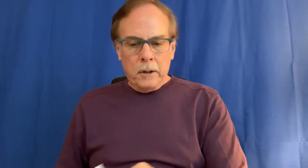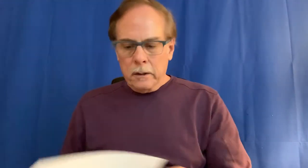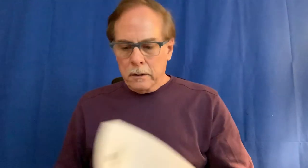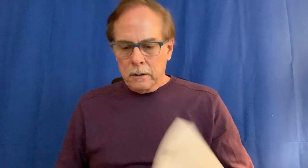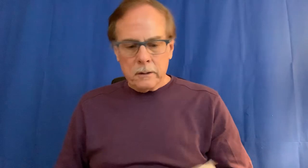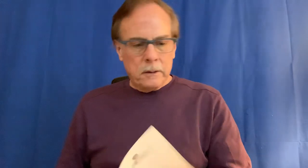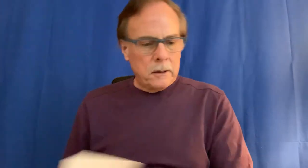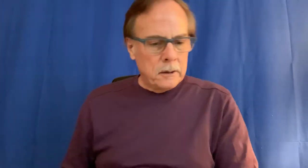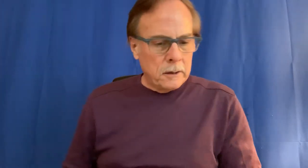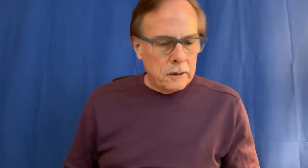Let's see.